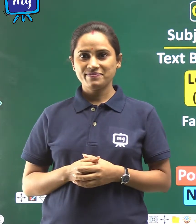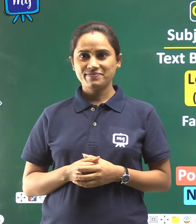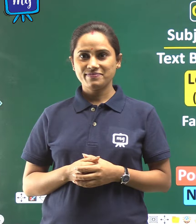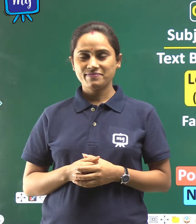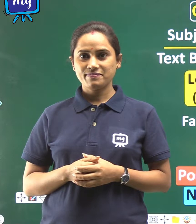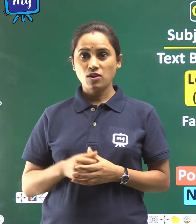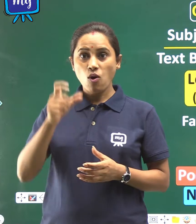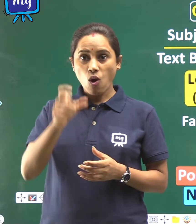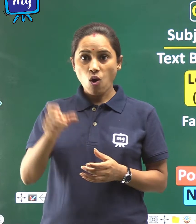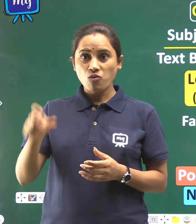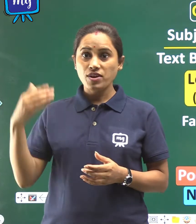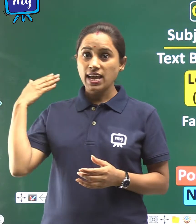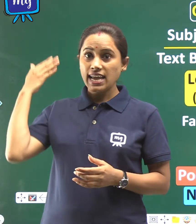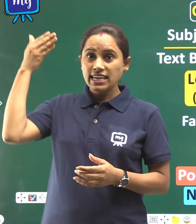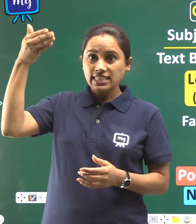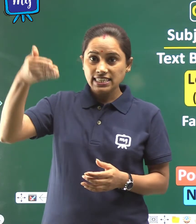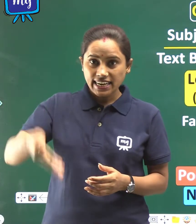of generation gap